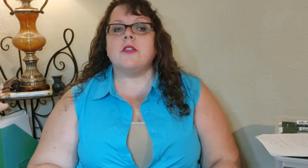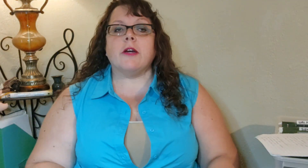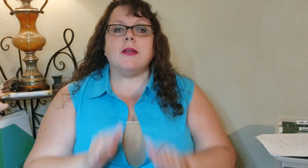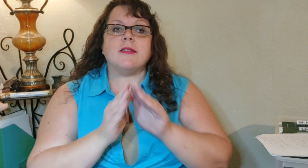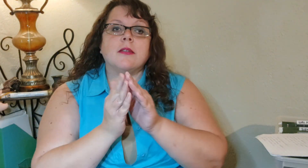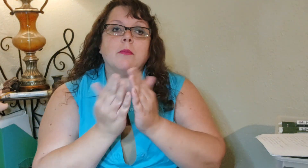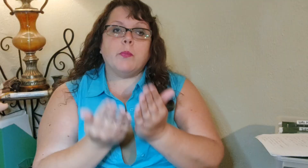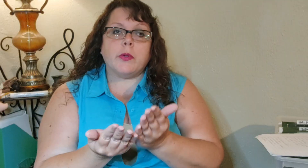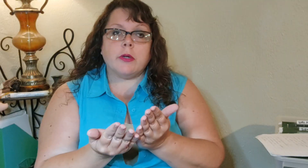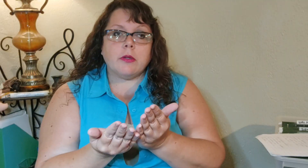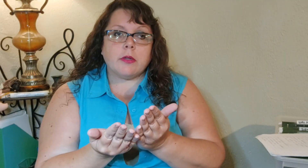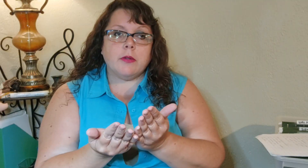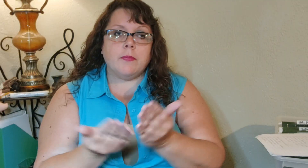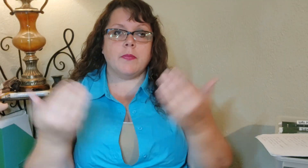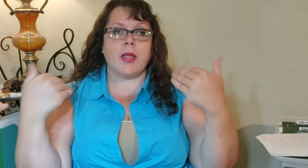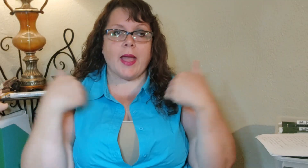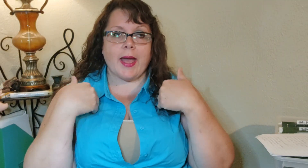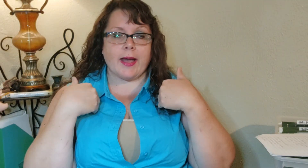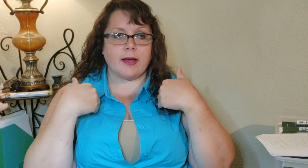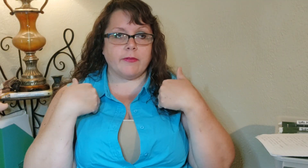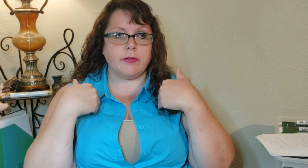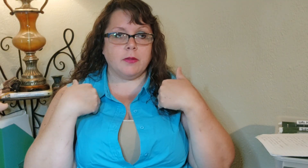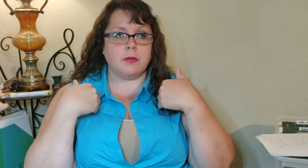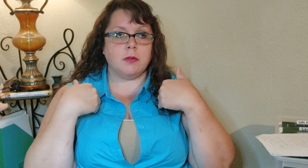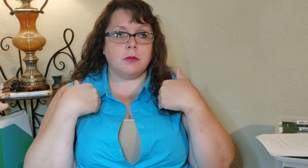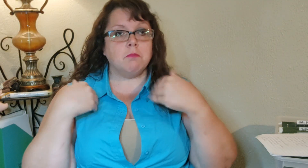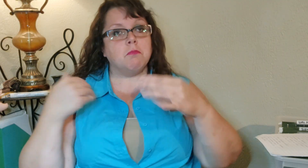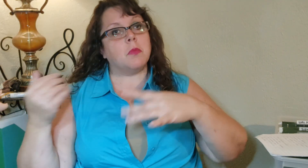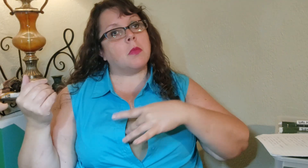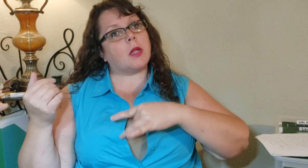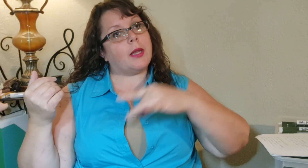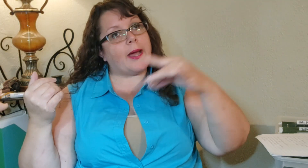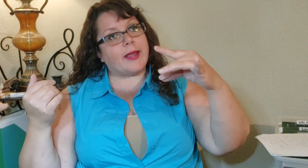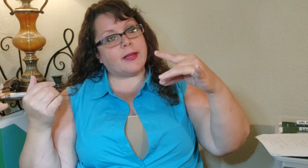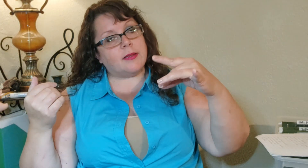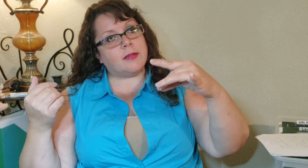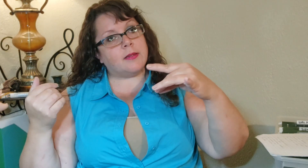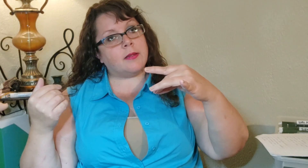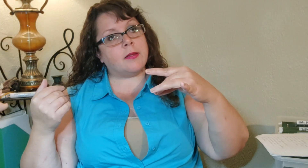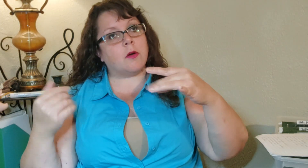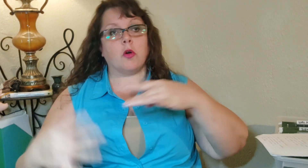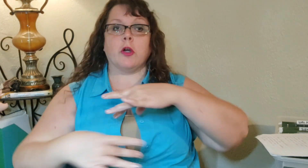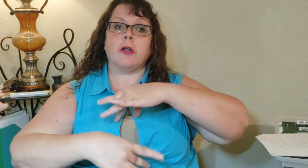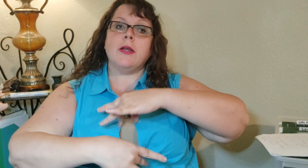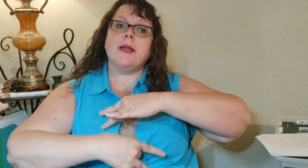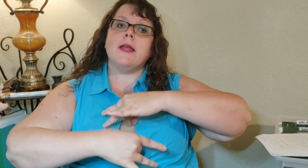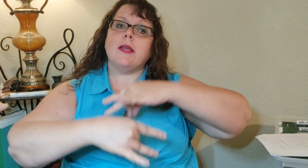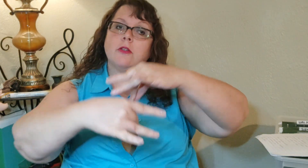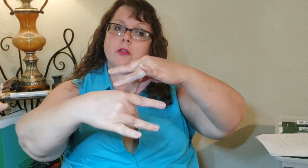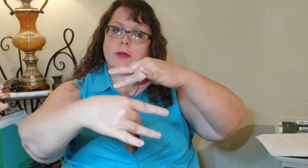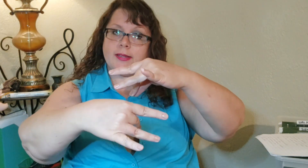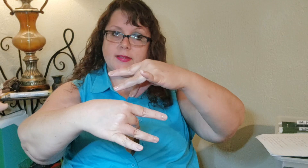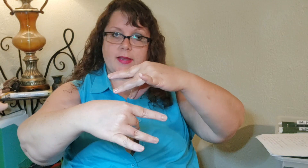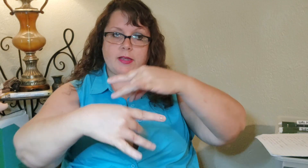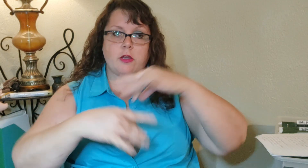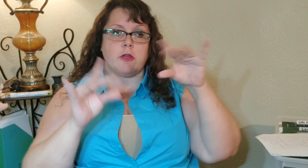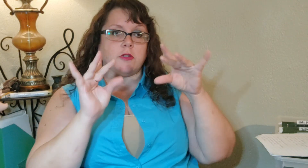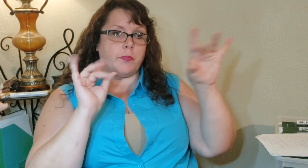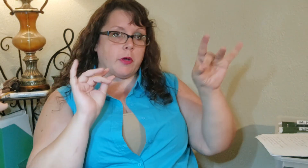So it's book, have, like, or interesting. You use